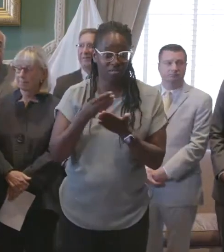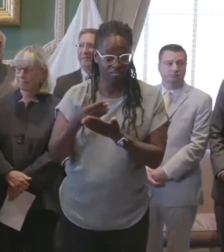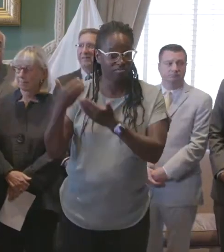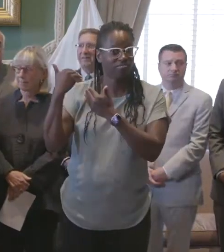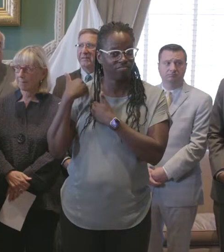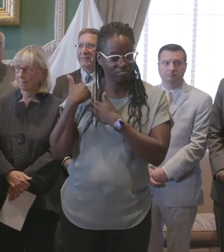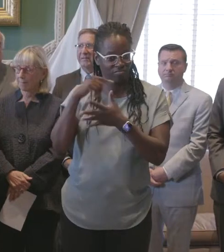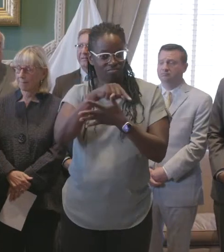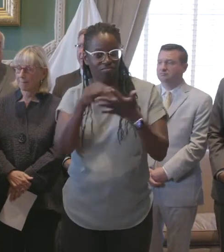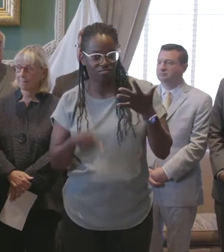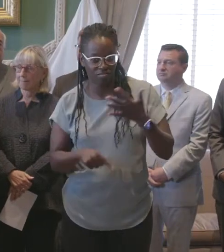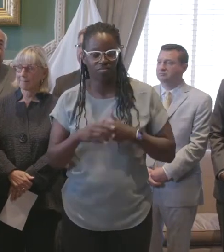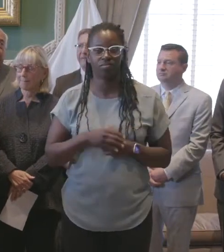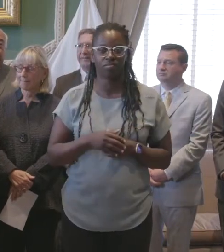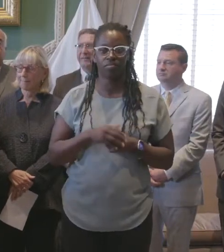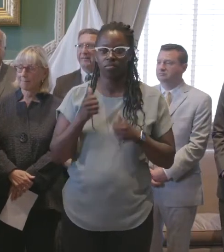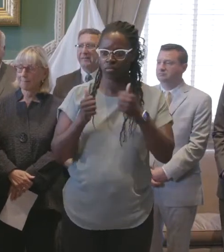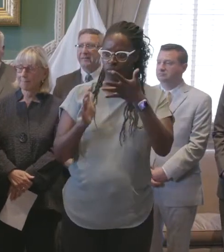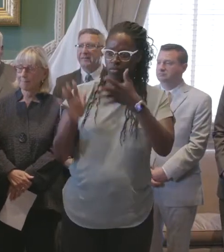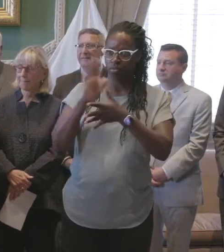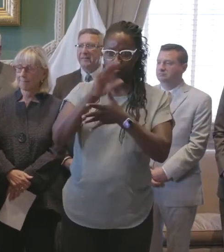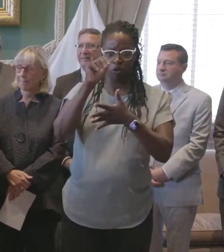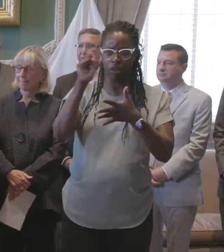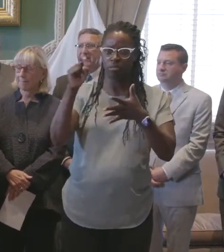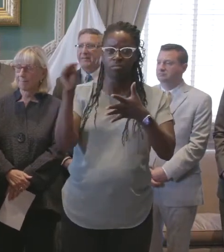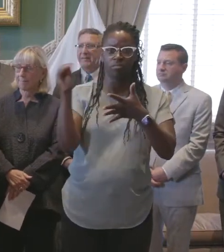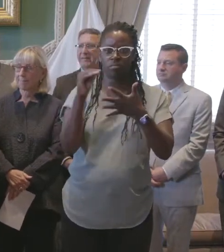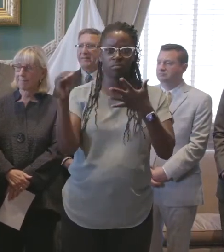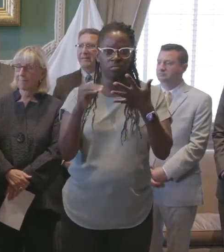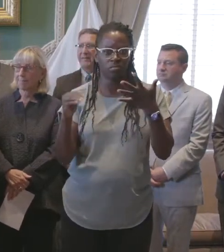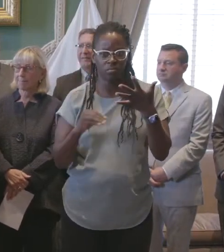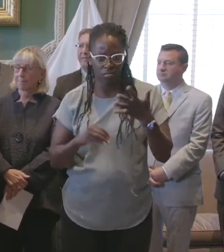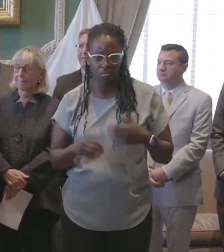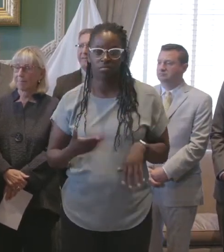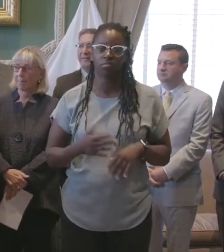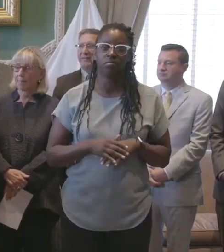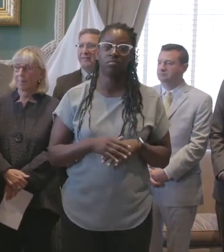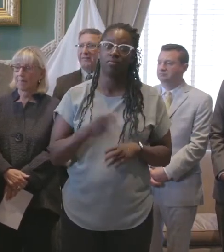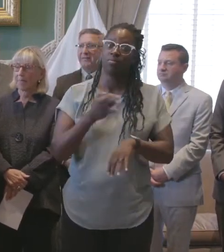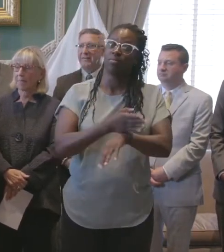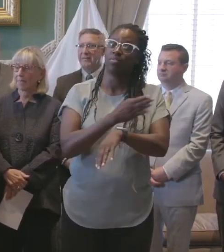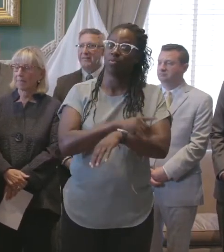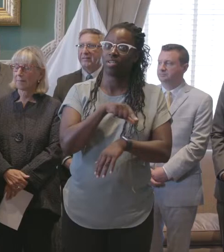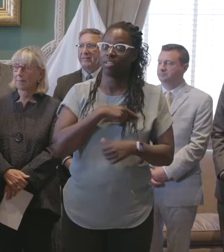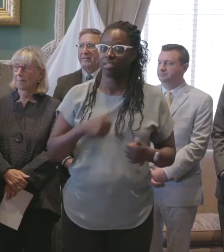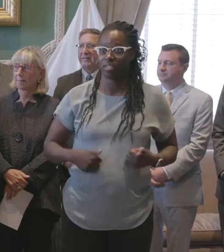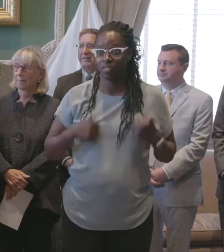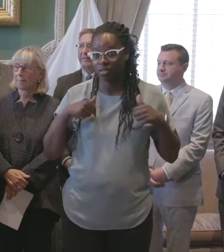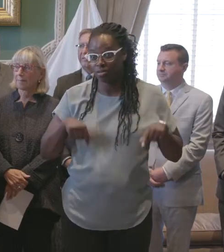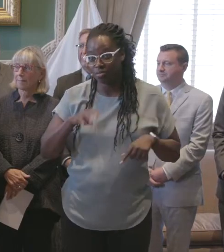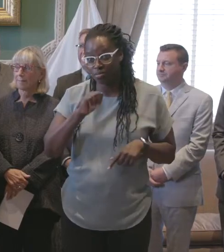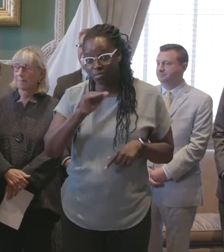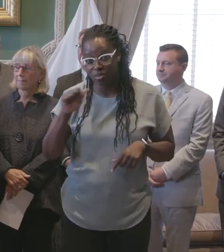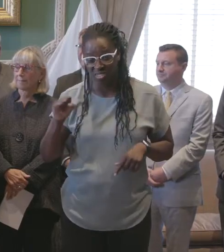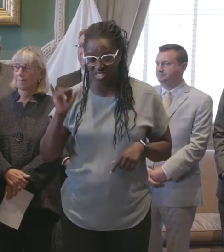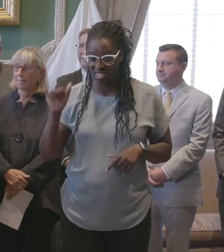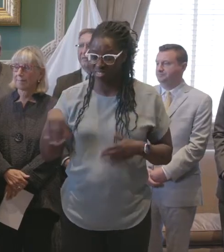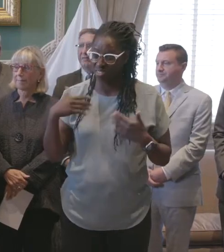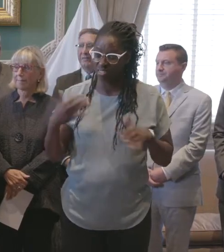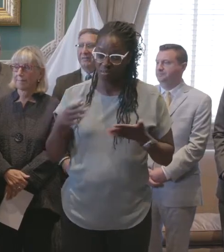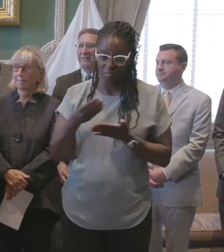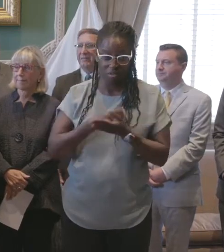Massachusetts. So again, thank you. And this is a budget we can all be proud of. With a bottom line of $57.8 billion,